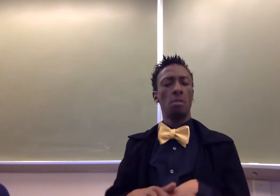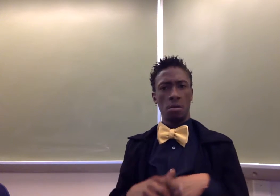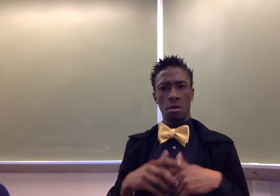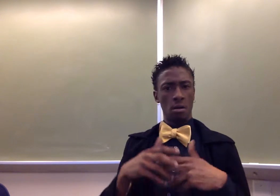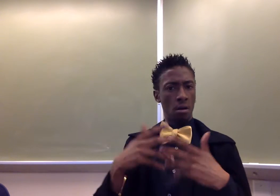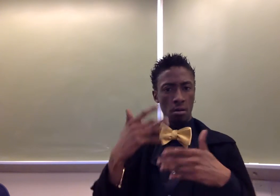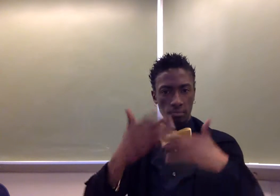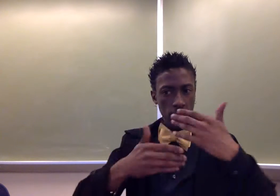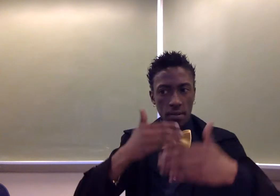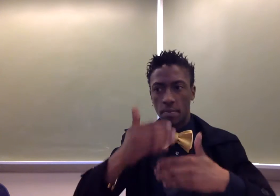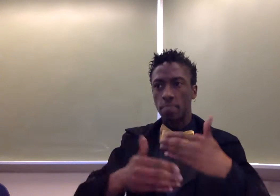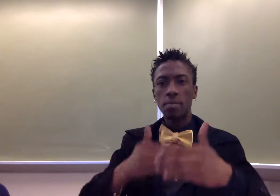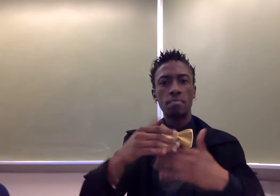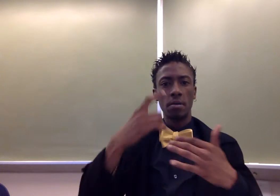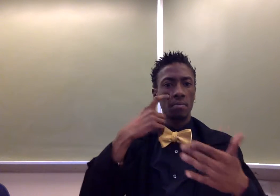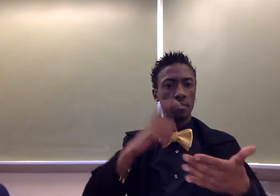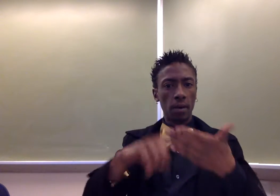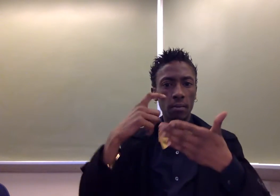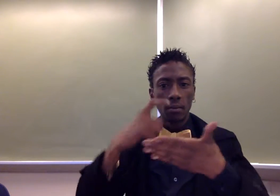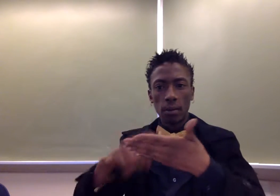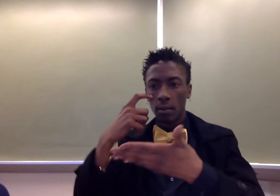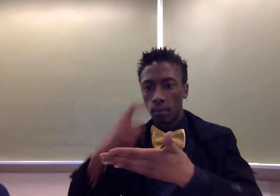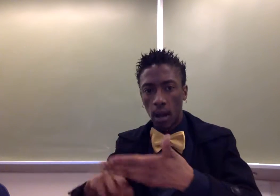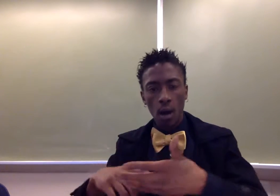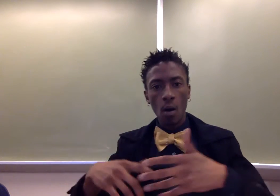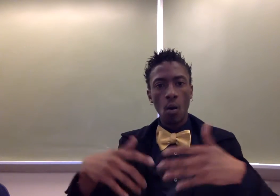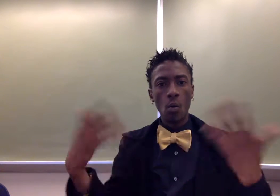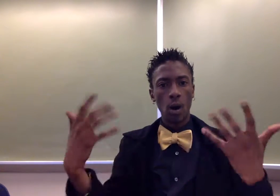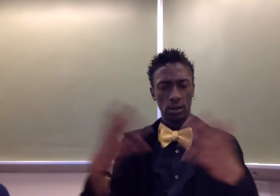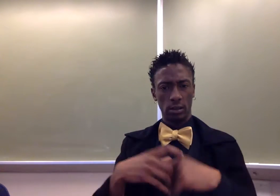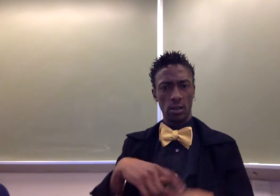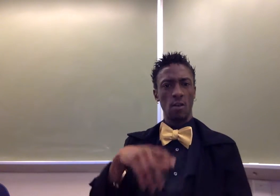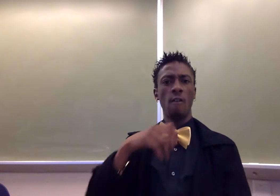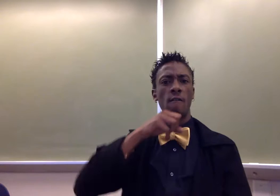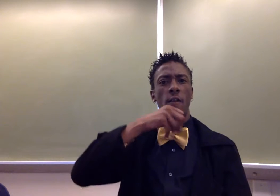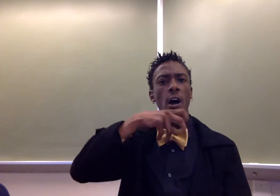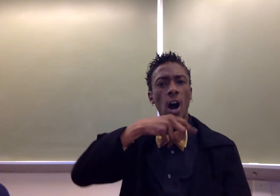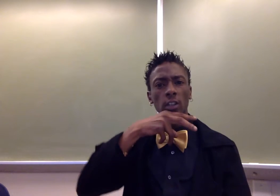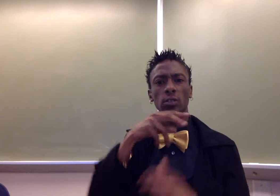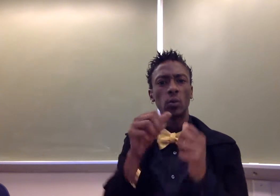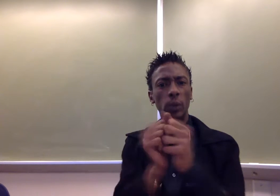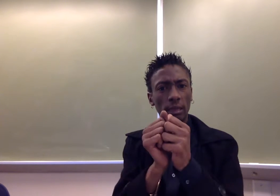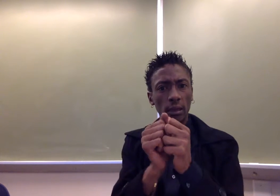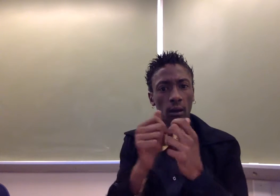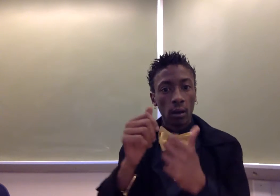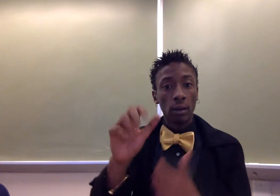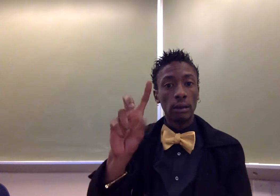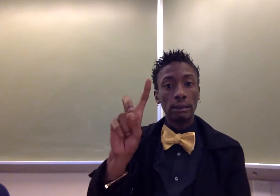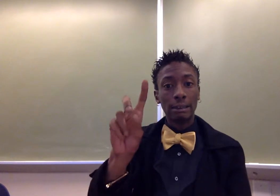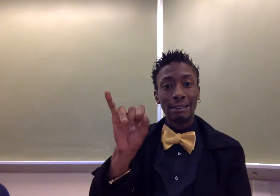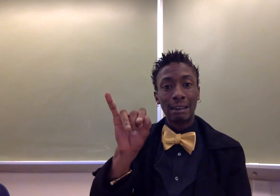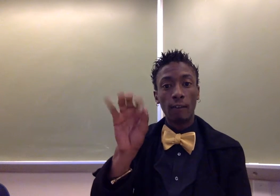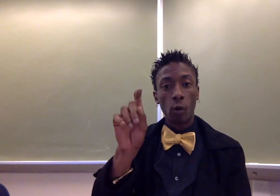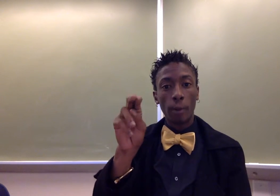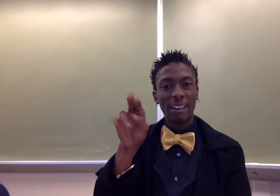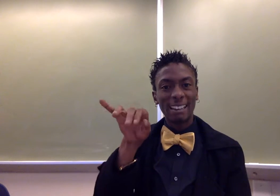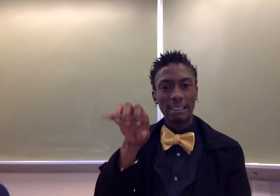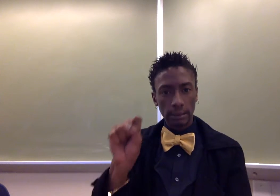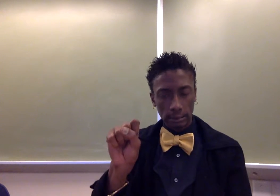deformities. They saw so many that everybody got excited about it, and it became a national